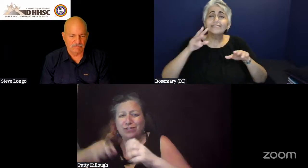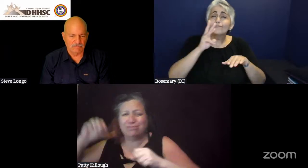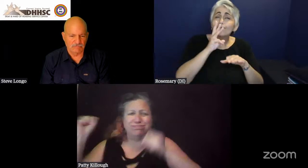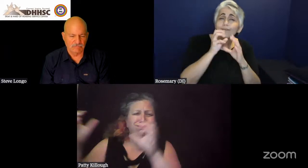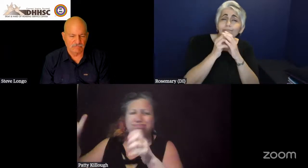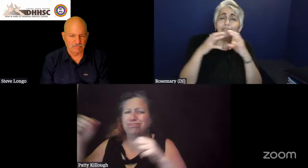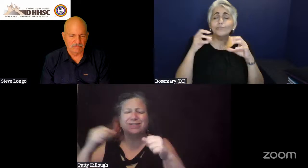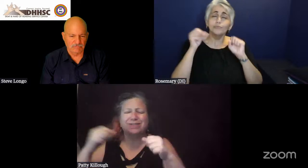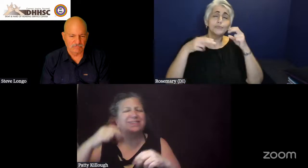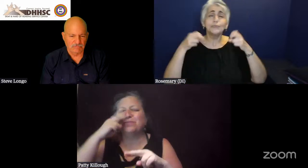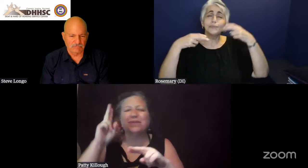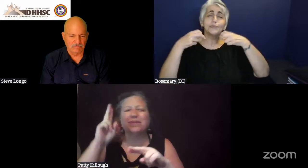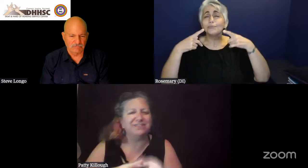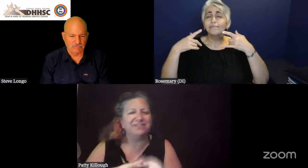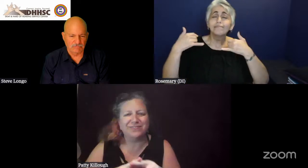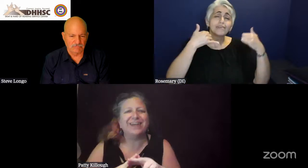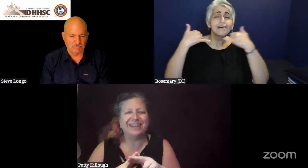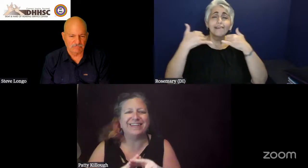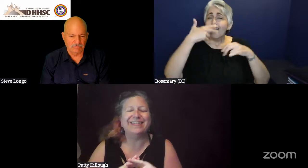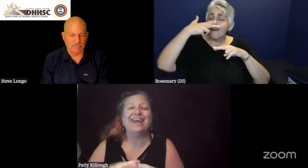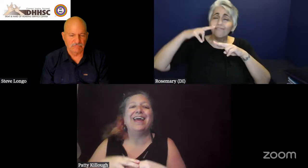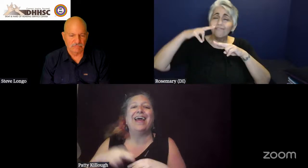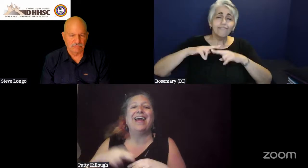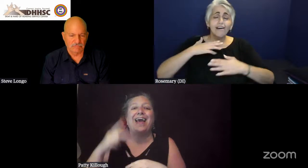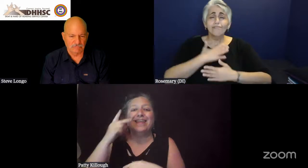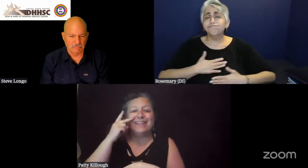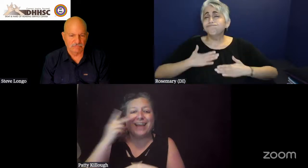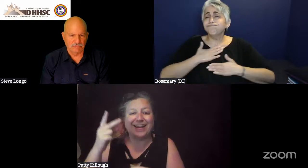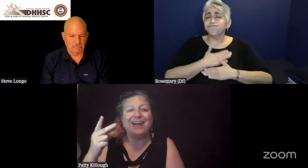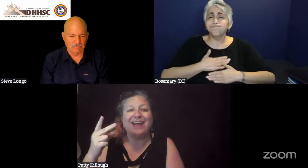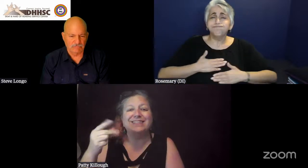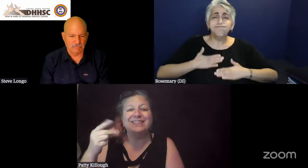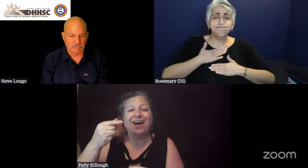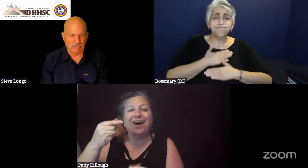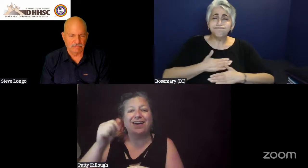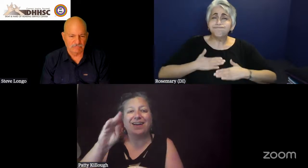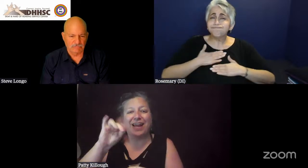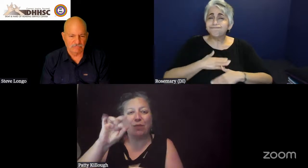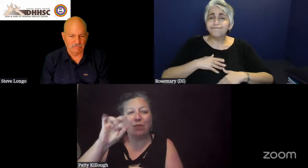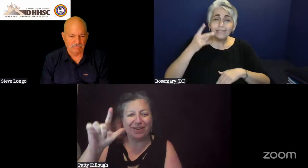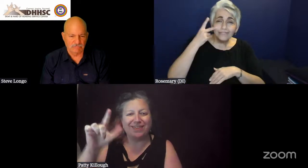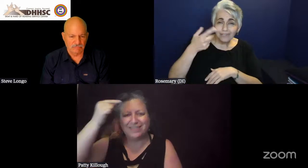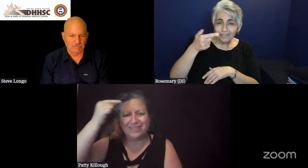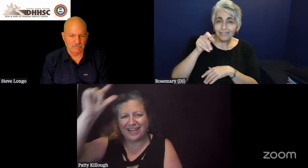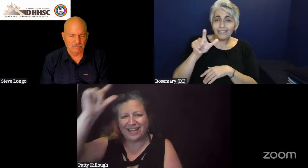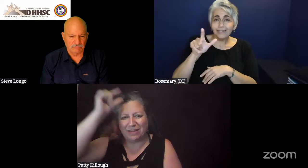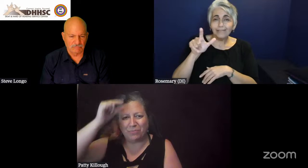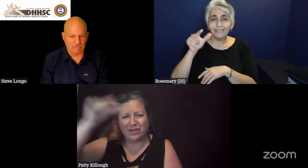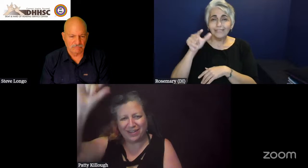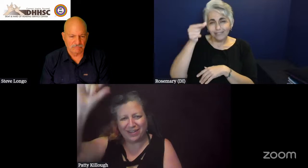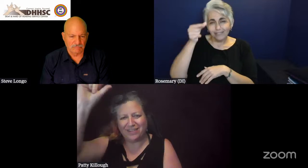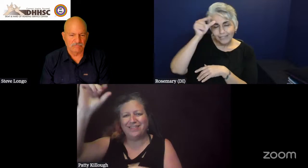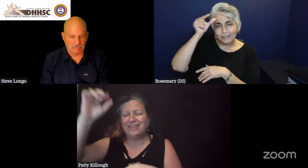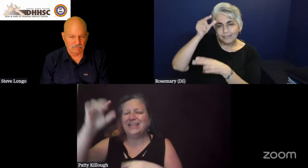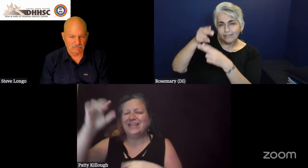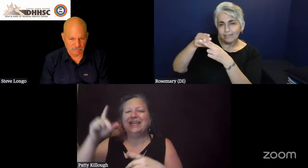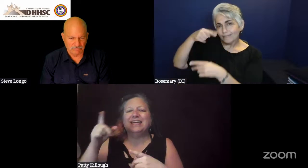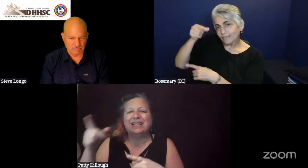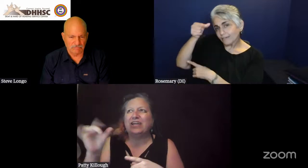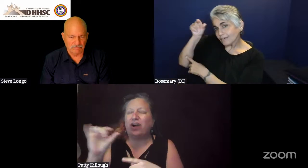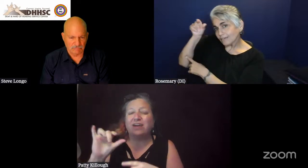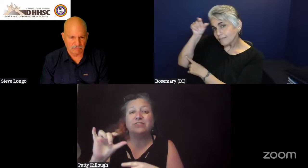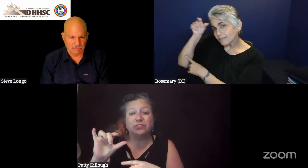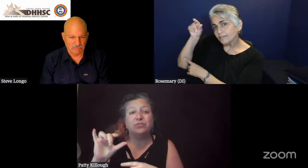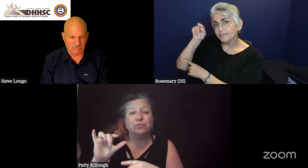people, kids, water balloons being thrown, playing. It was a lot of fun and we really enjoyed it. And I